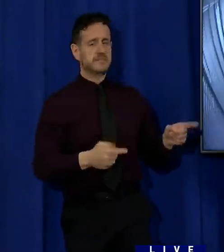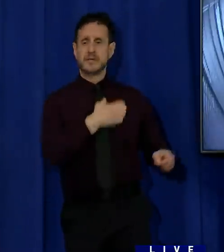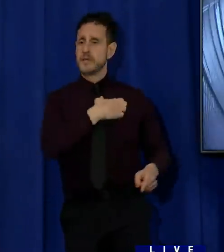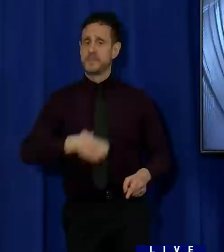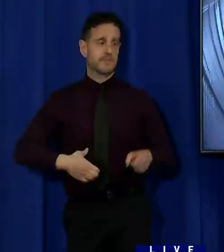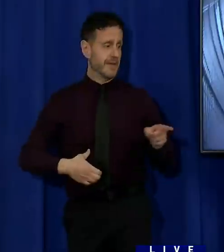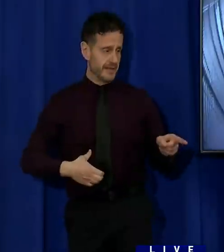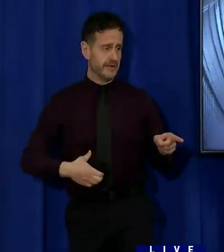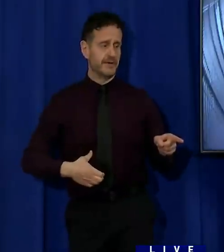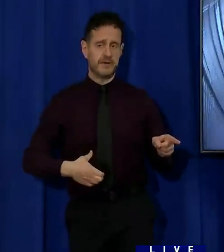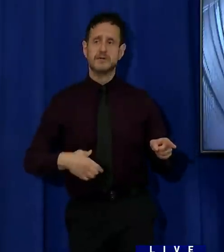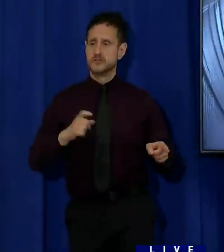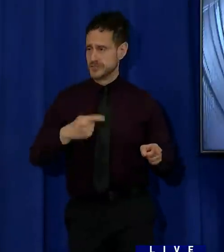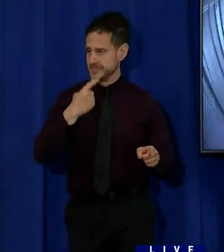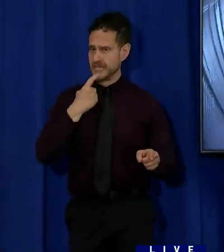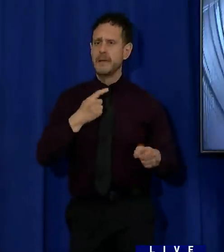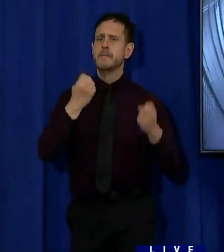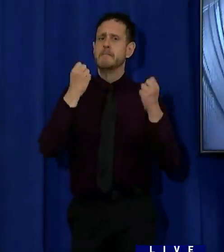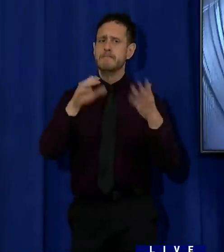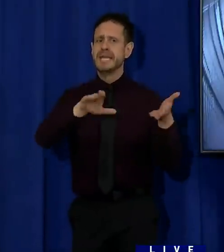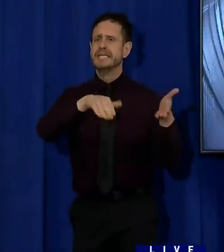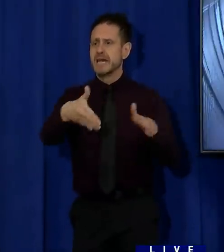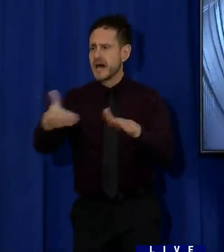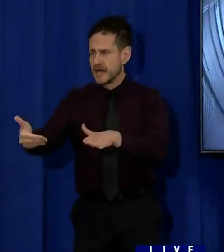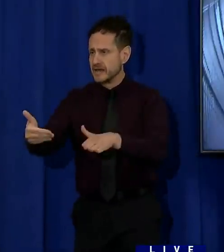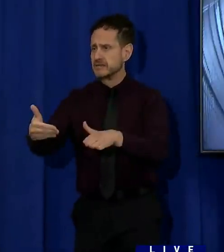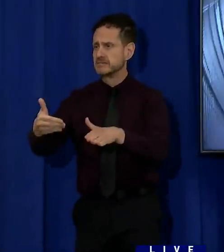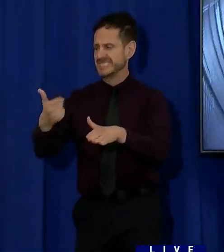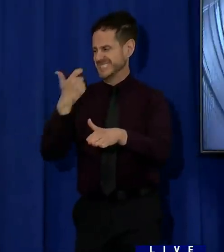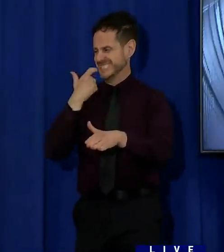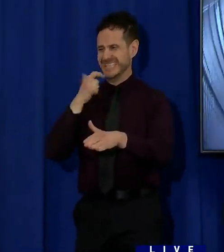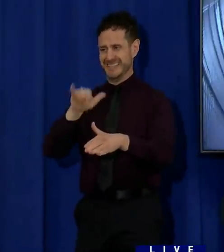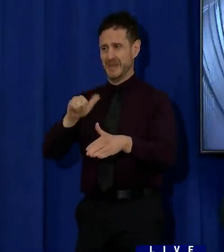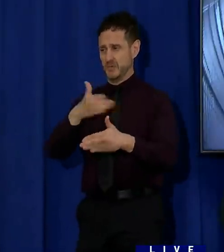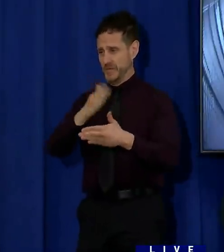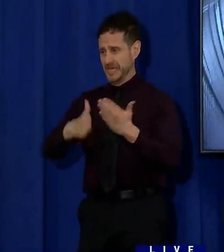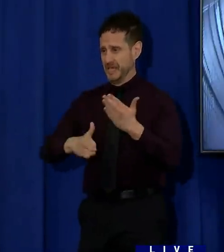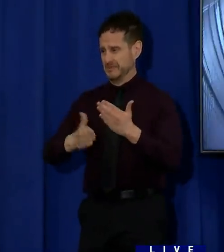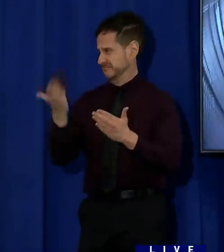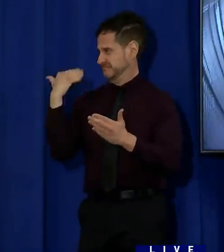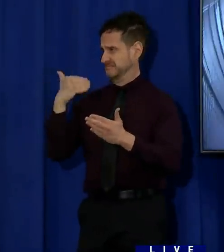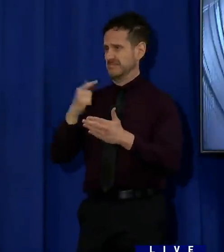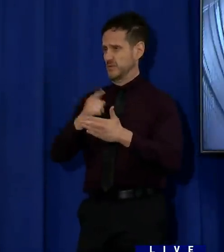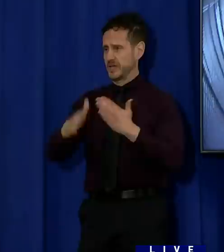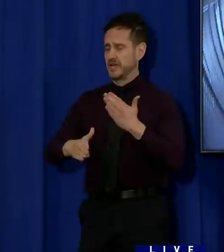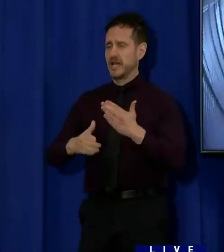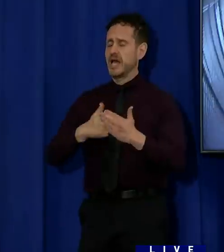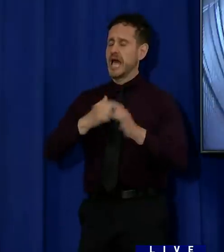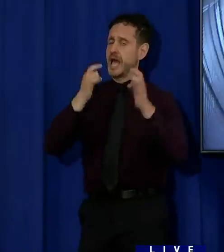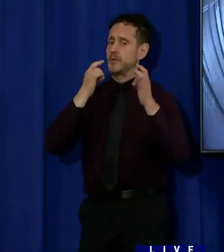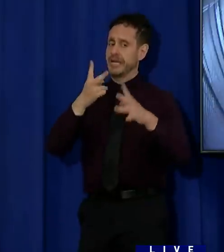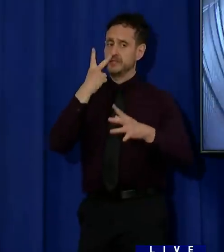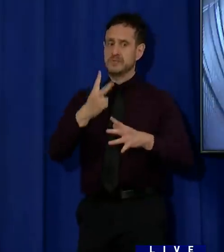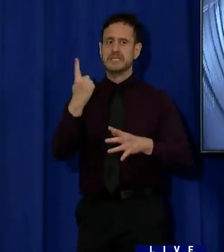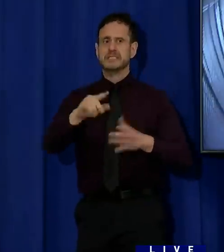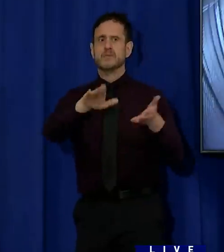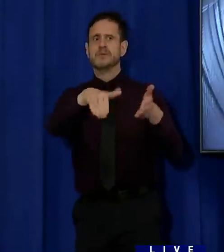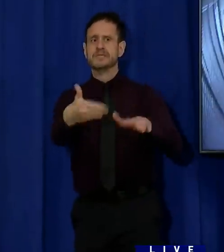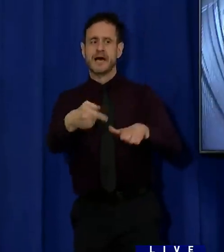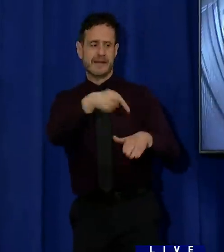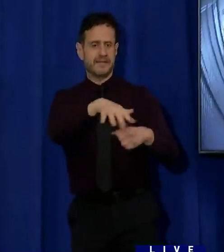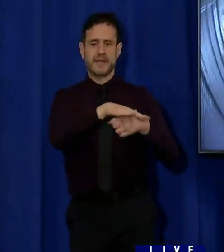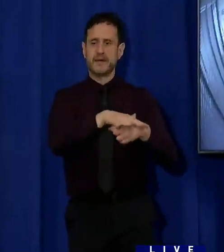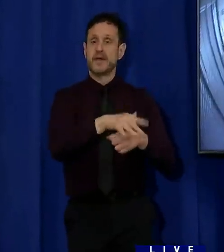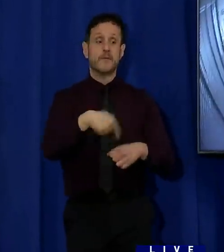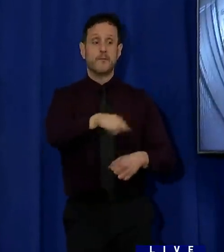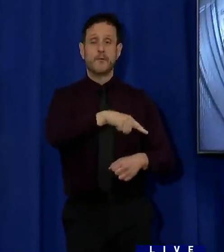quite a few deaths, that's right, over the weekend. And I would hate to see that a death occurred in that area where these